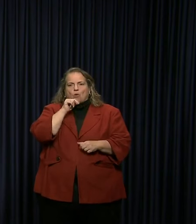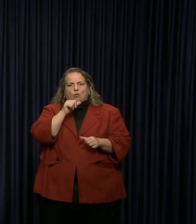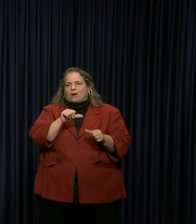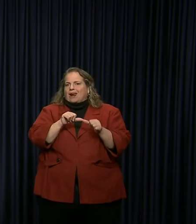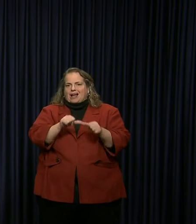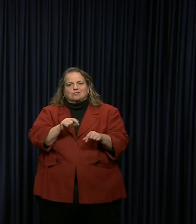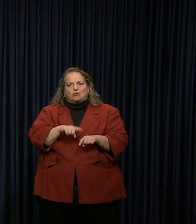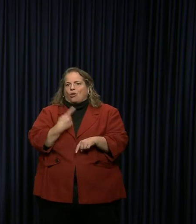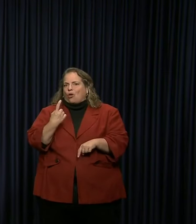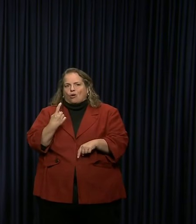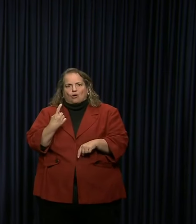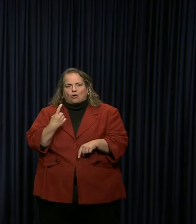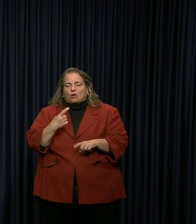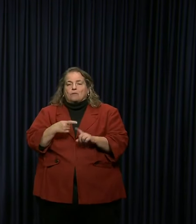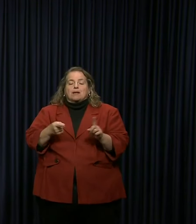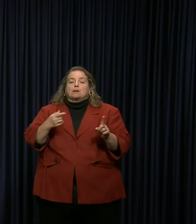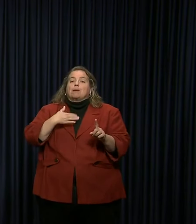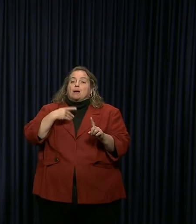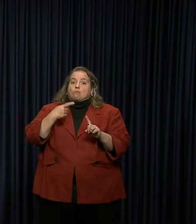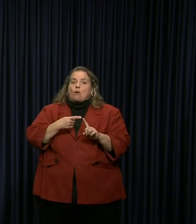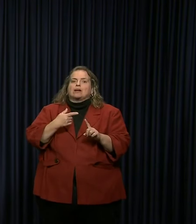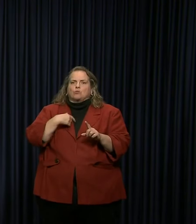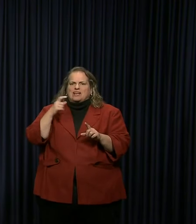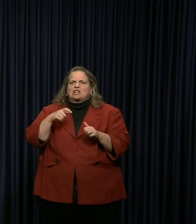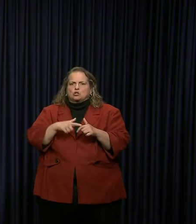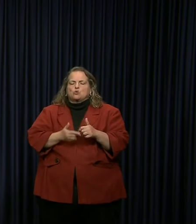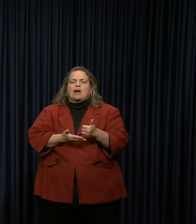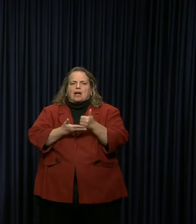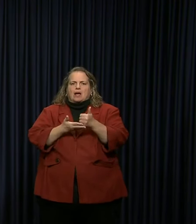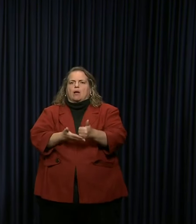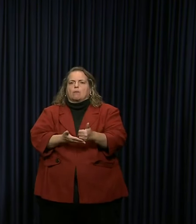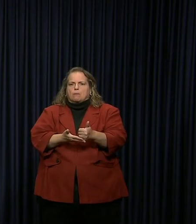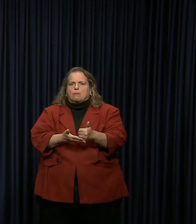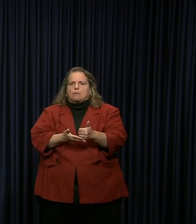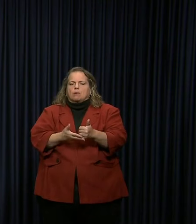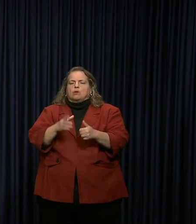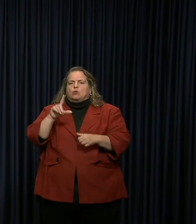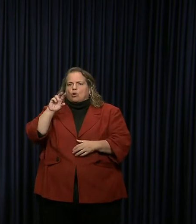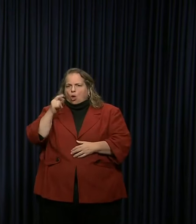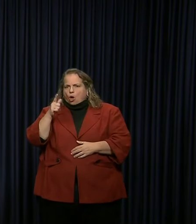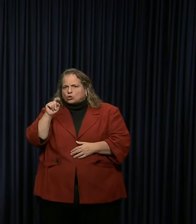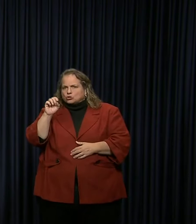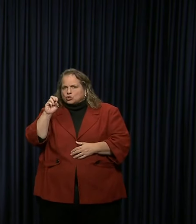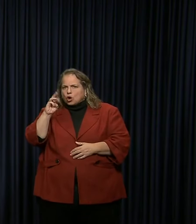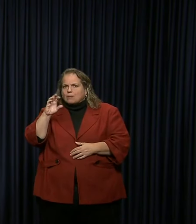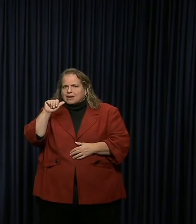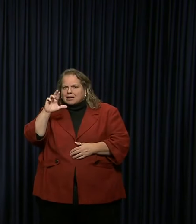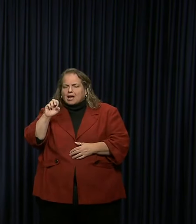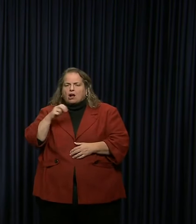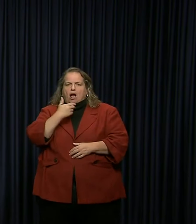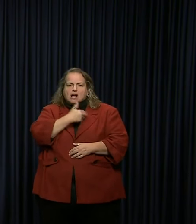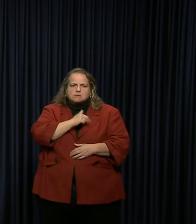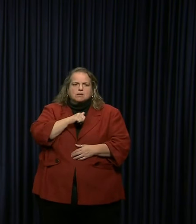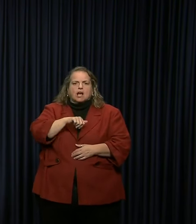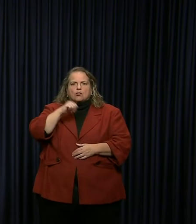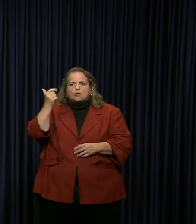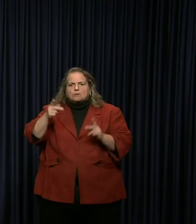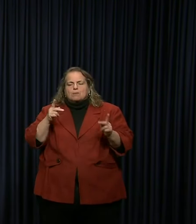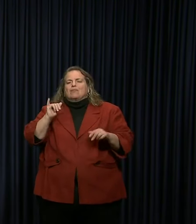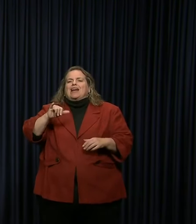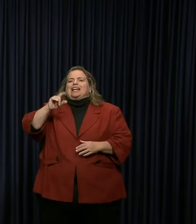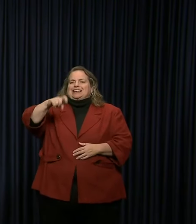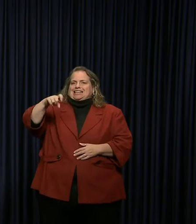long, but the point here is to help the long-term care, the hospitals, the other folks that are going to